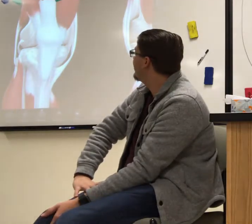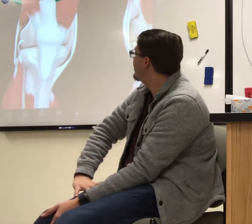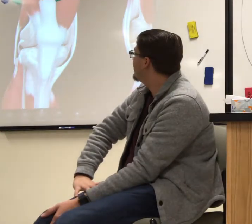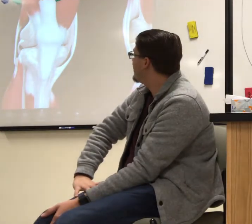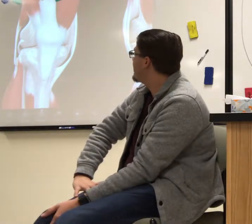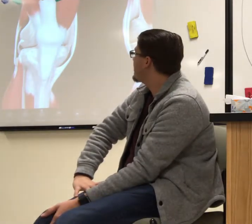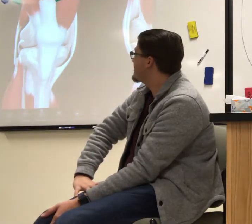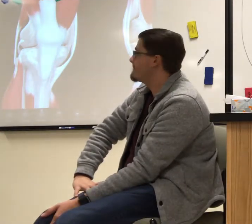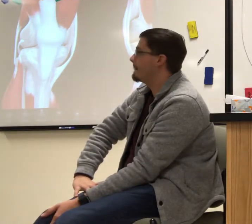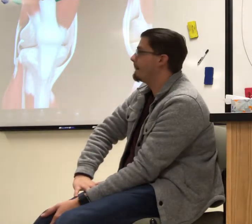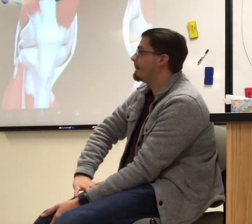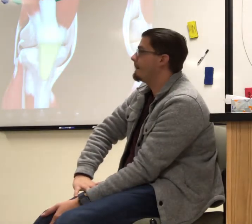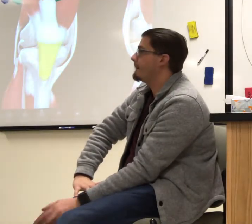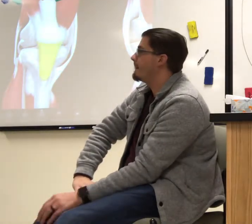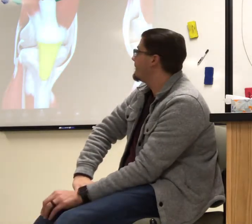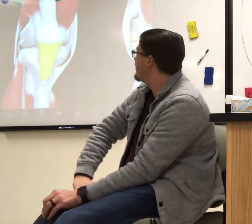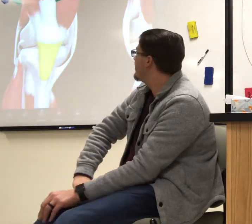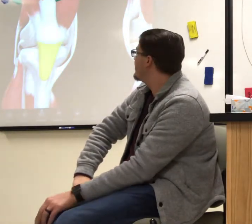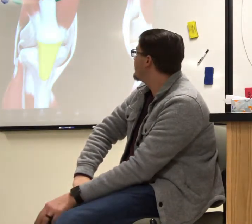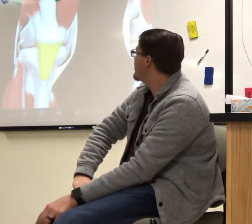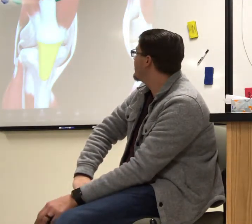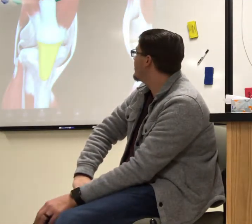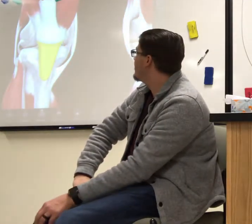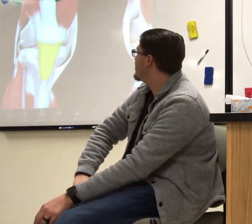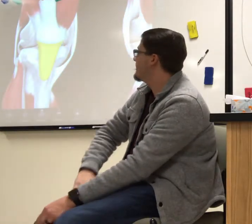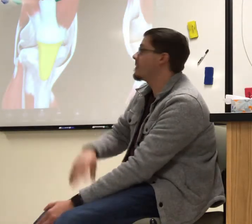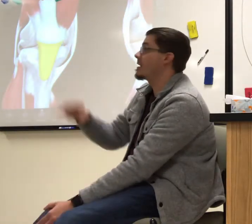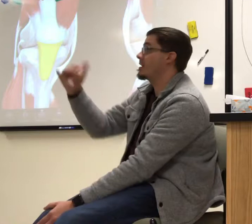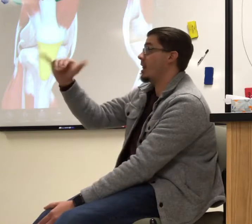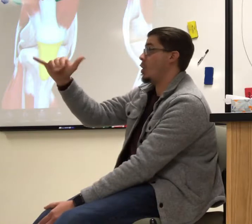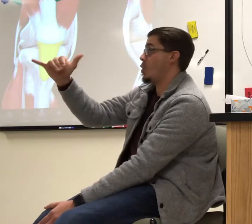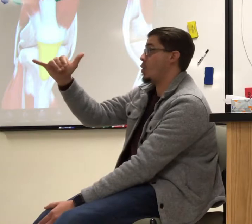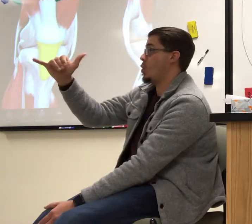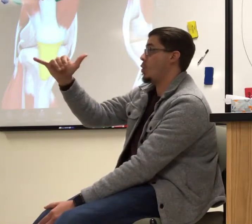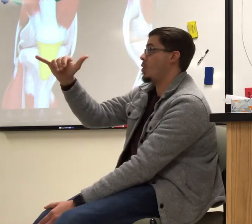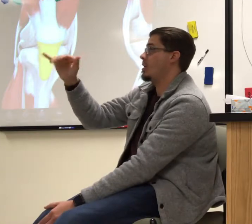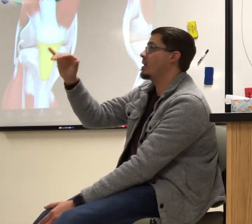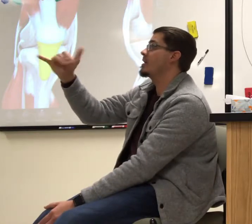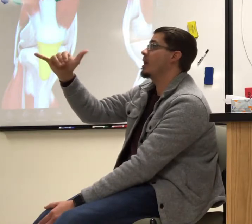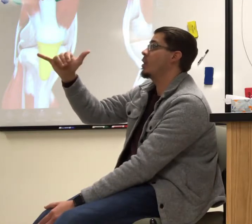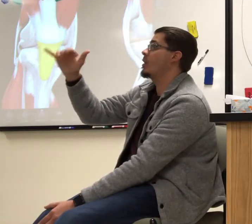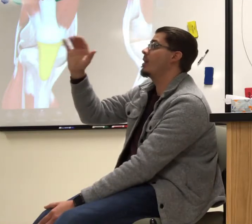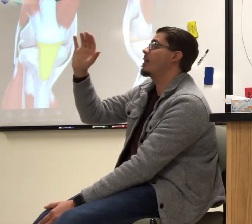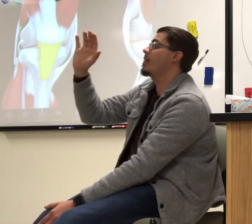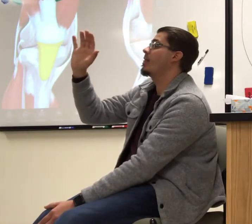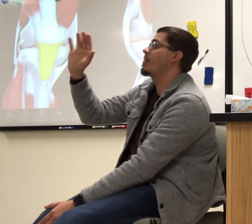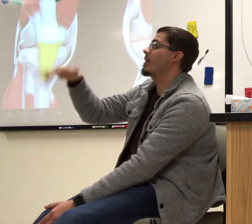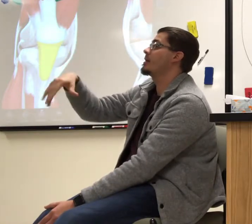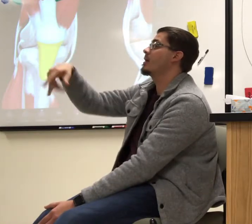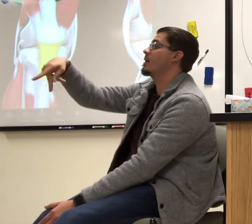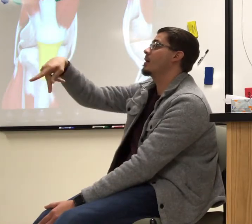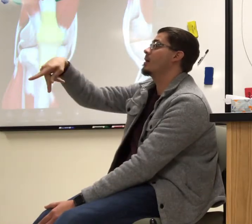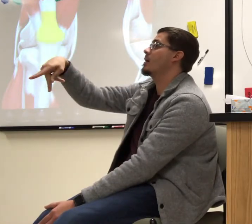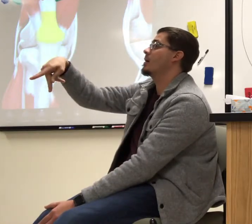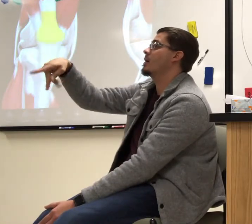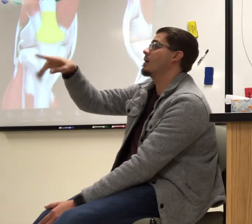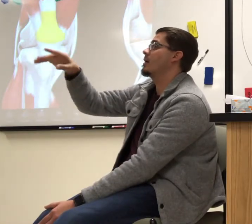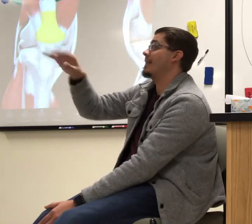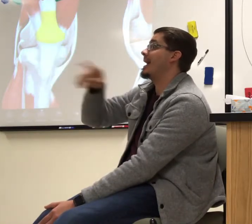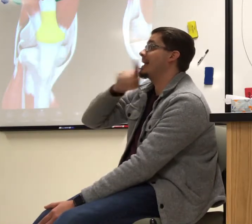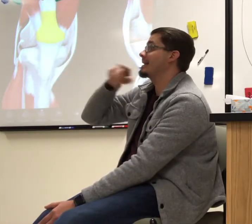Yeah. Boom. What's in yellow? Patellar ligament. But do you see how it's continuous